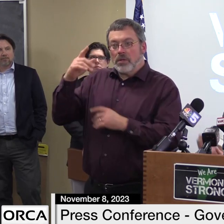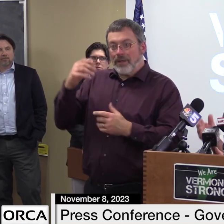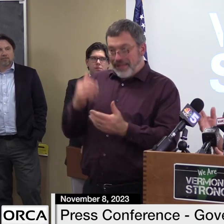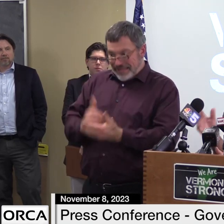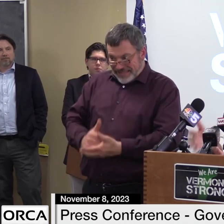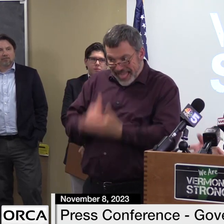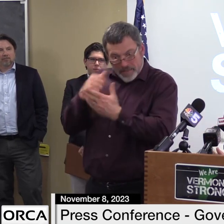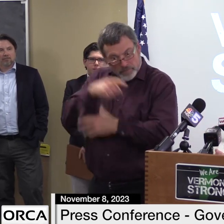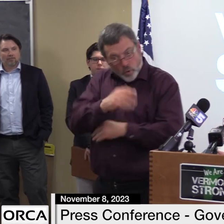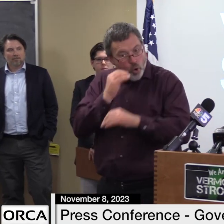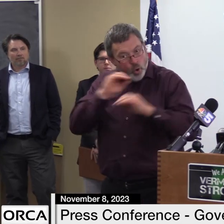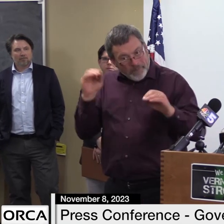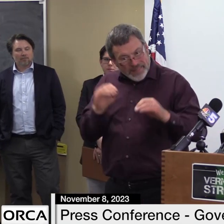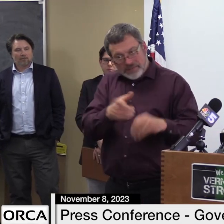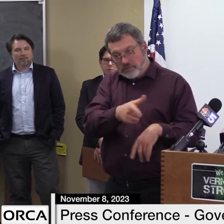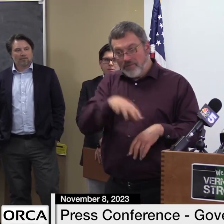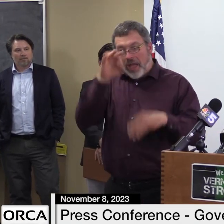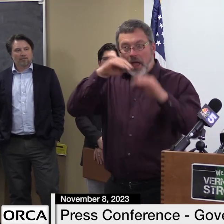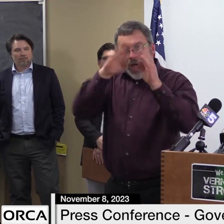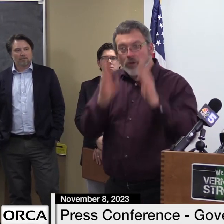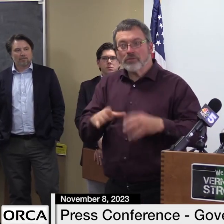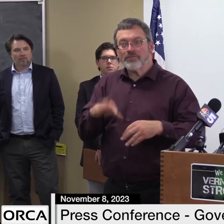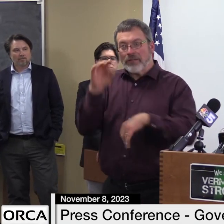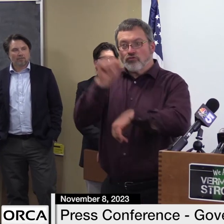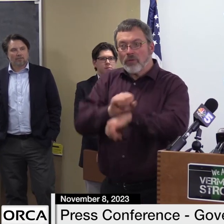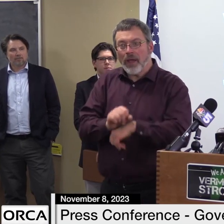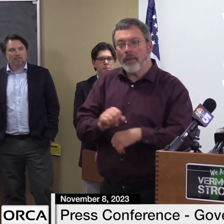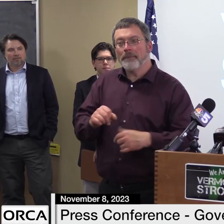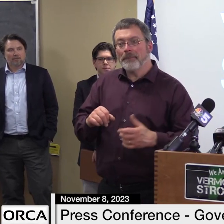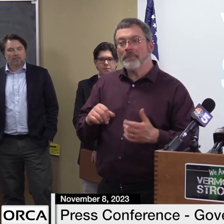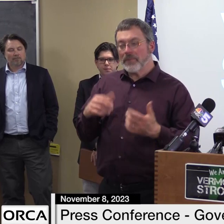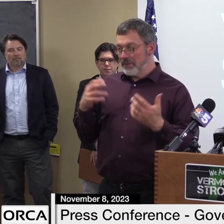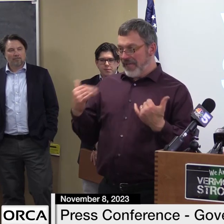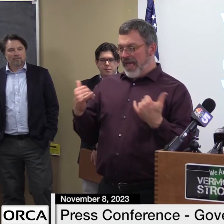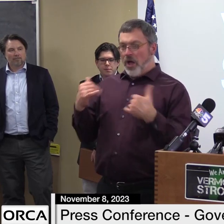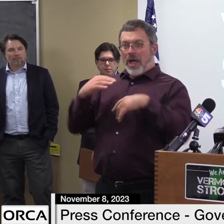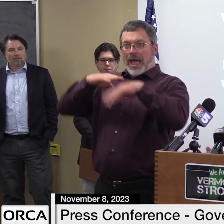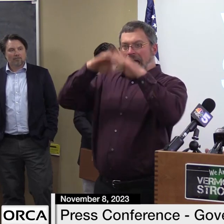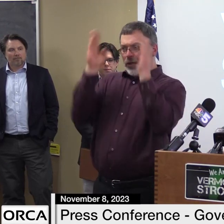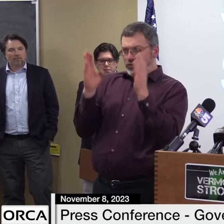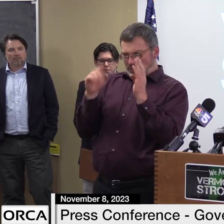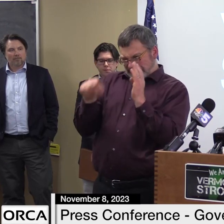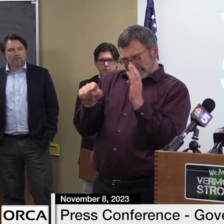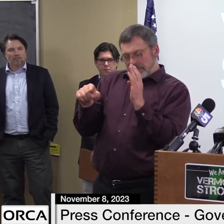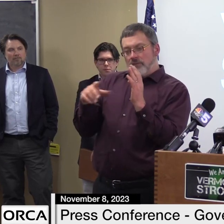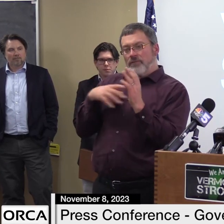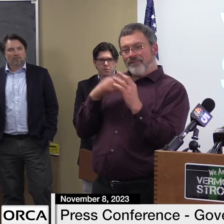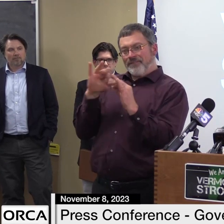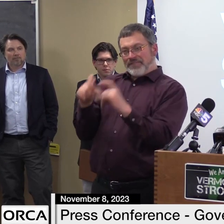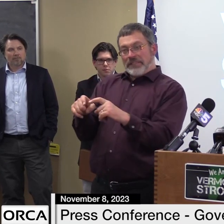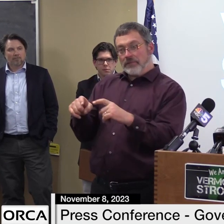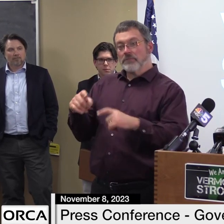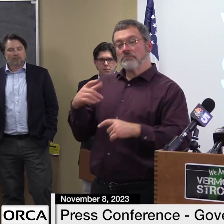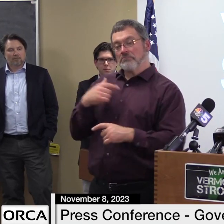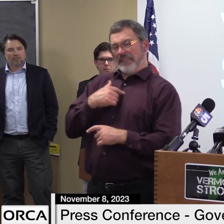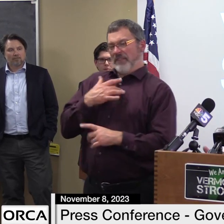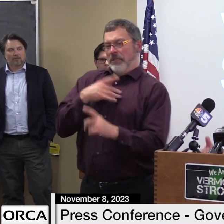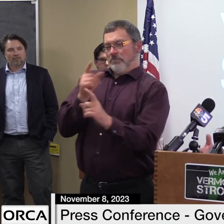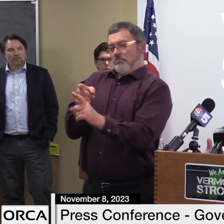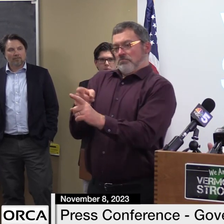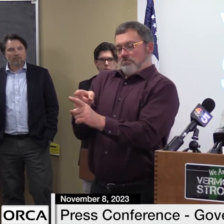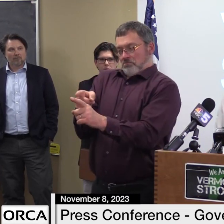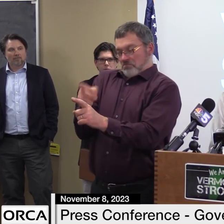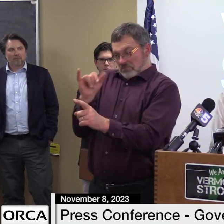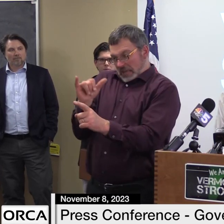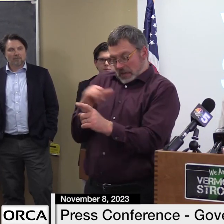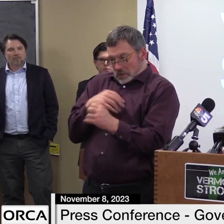to address this this housing issue that we have, and I believe that will reduce the demand for homeless housing